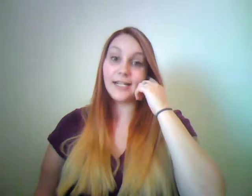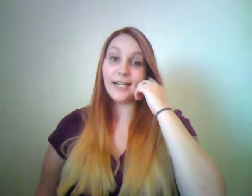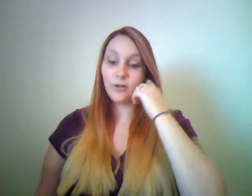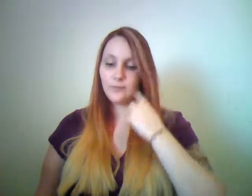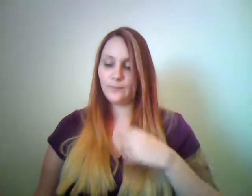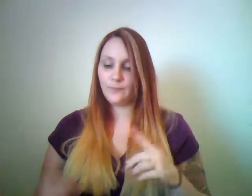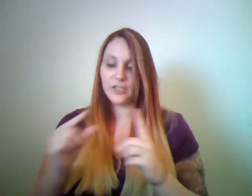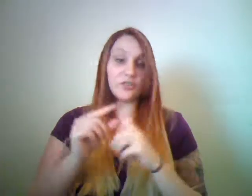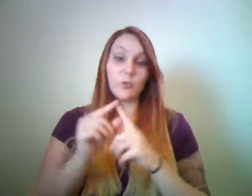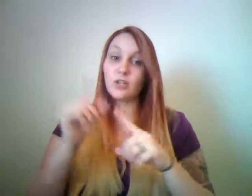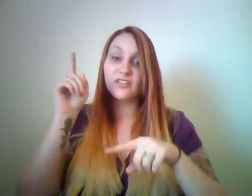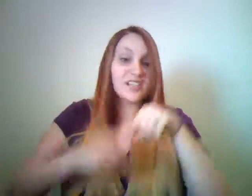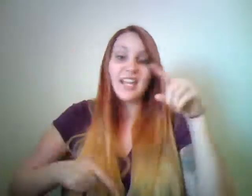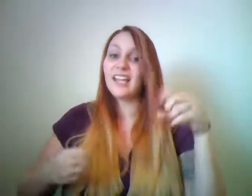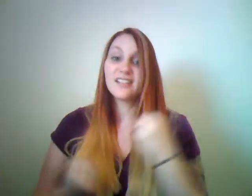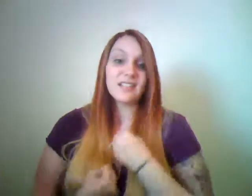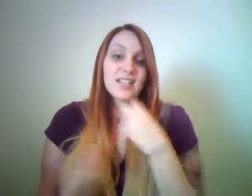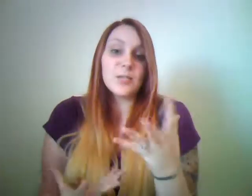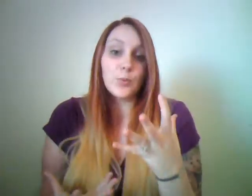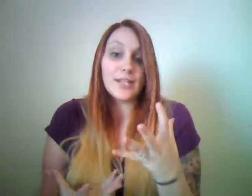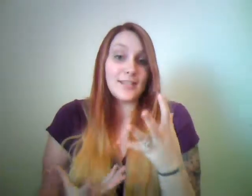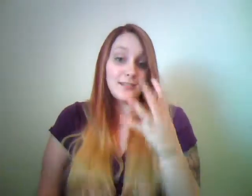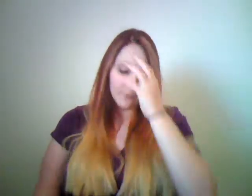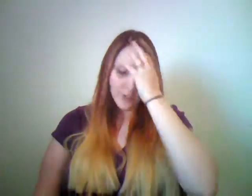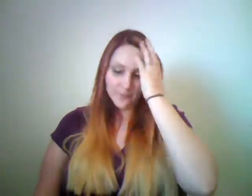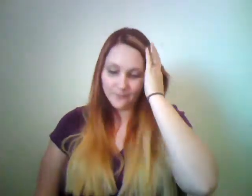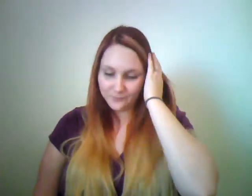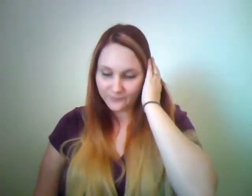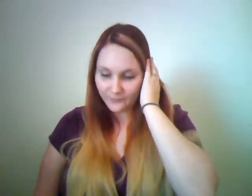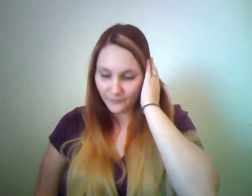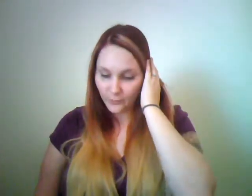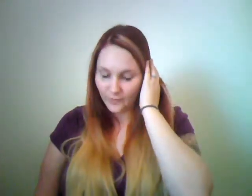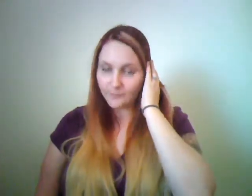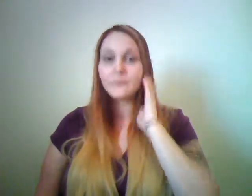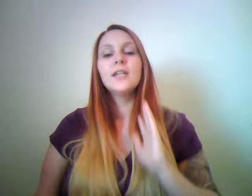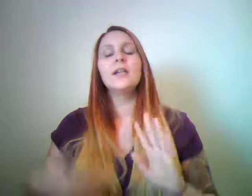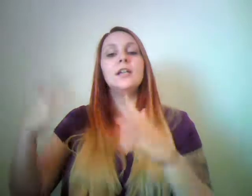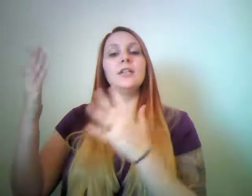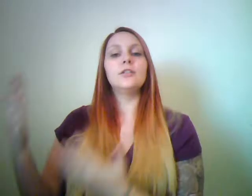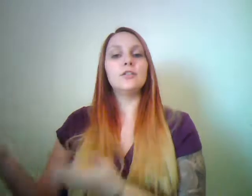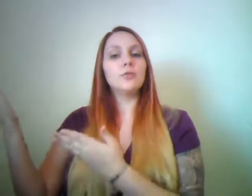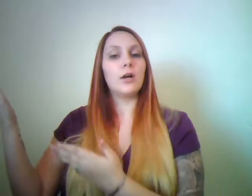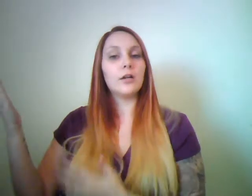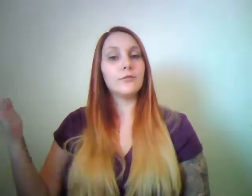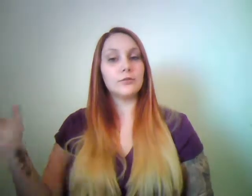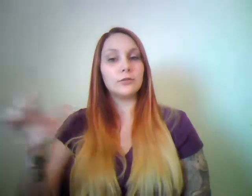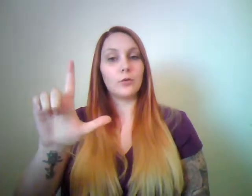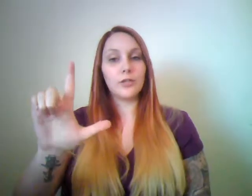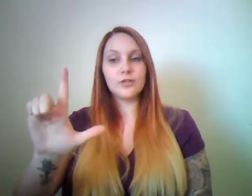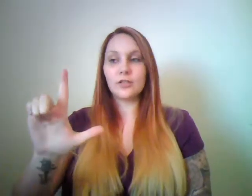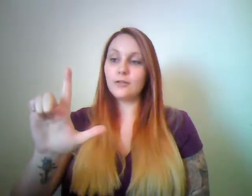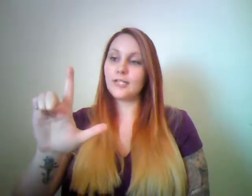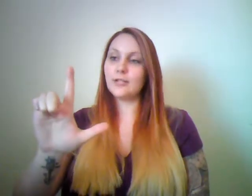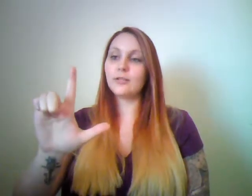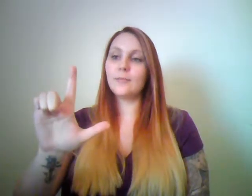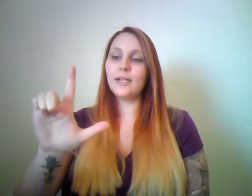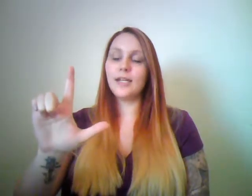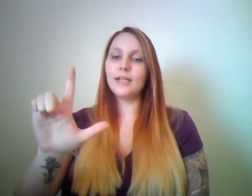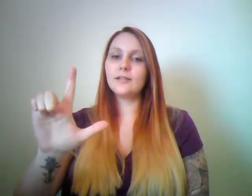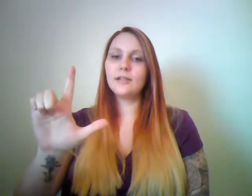out, and your words can't express it, right? Okay. You are, for Lord, you're going to take your dominant hand,